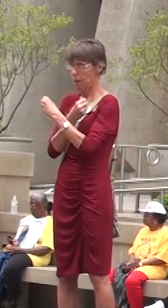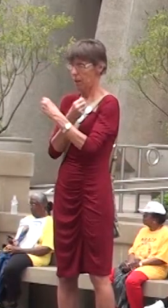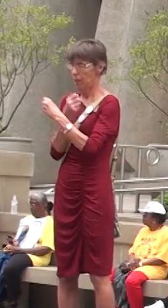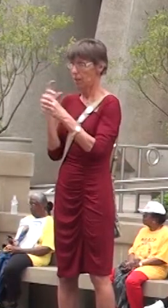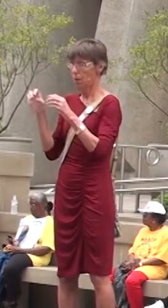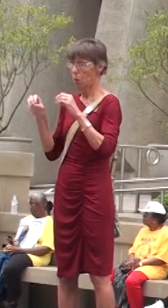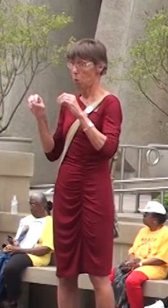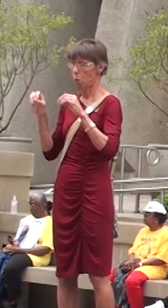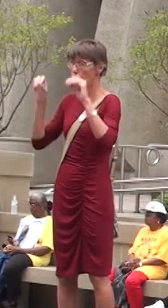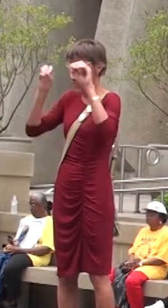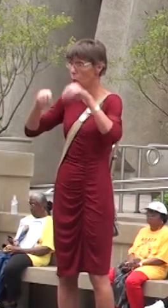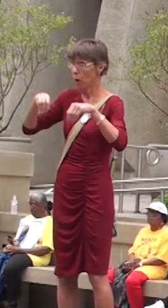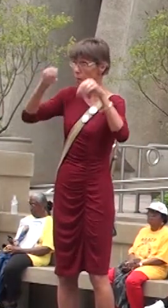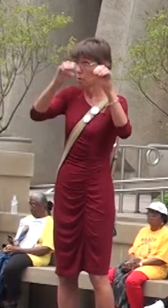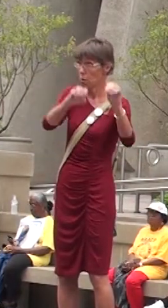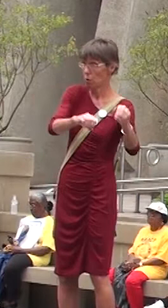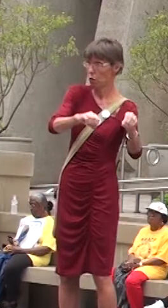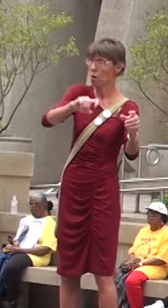of change.